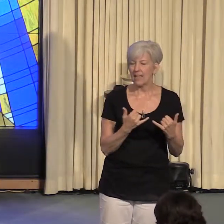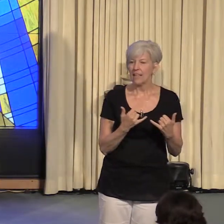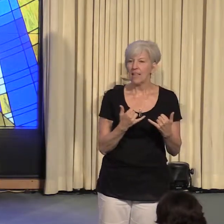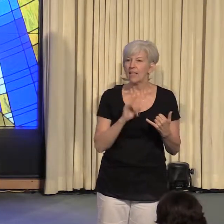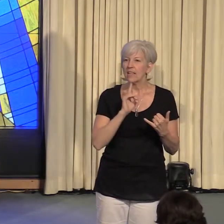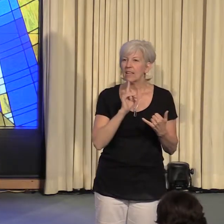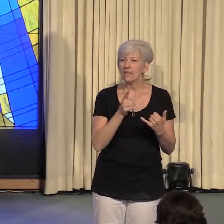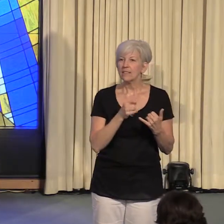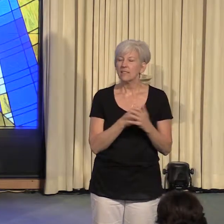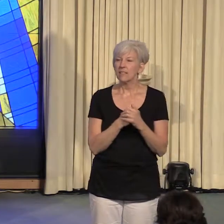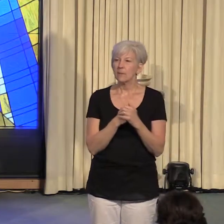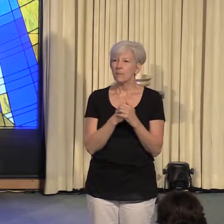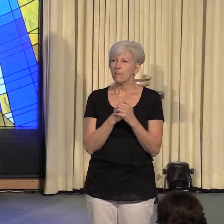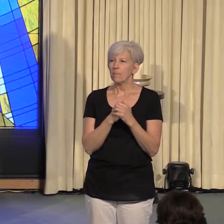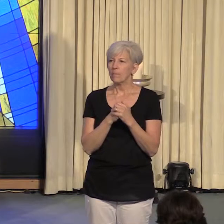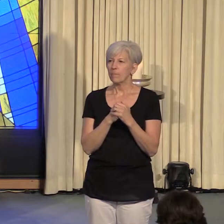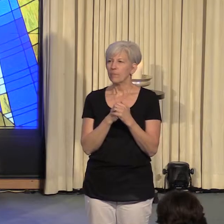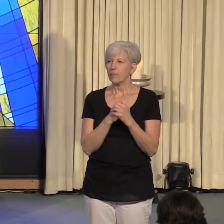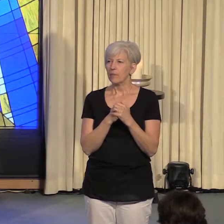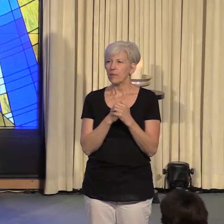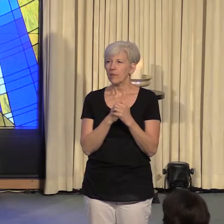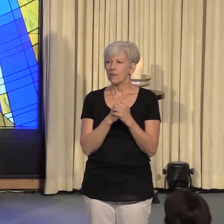he says is